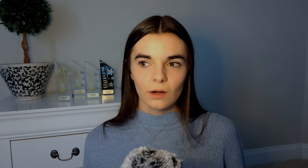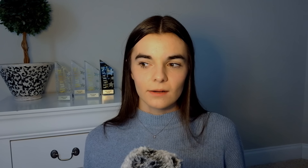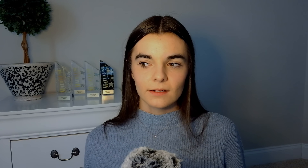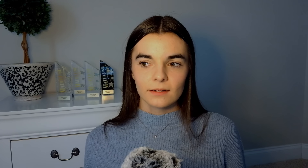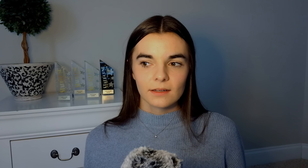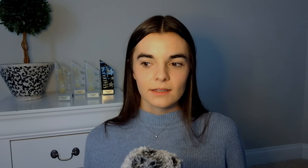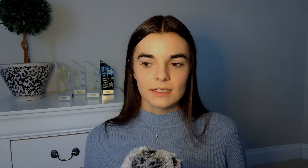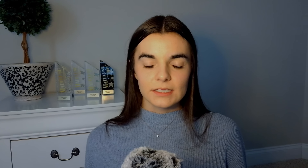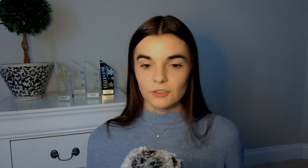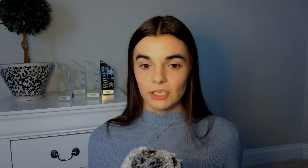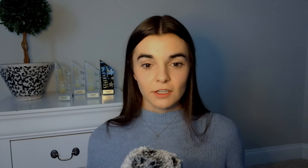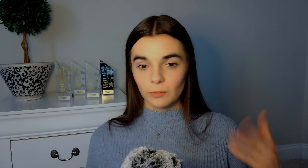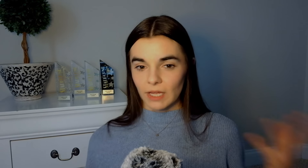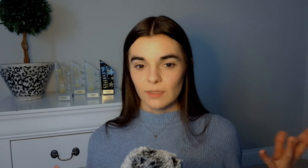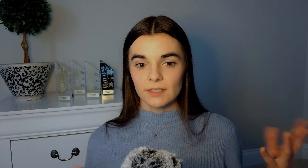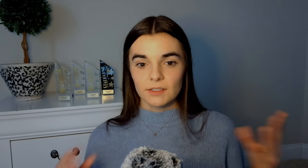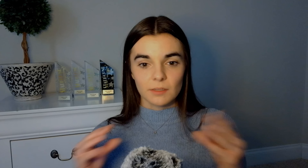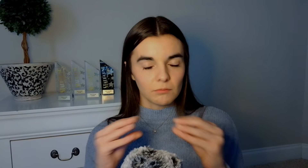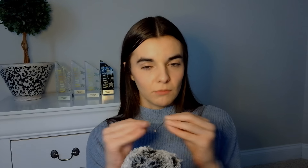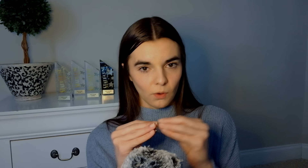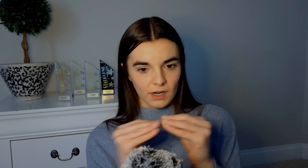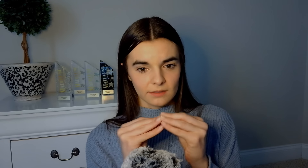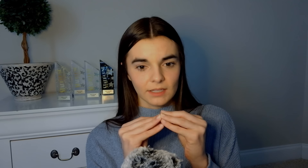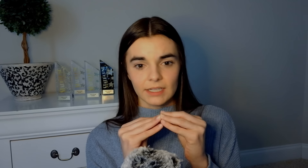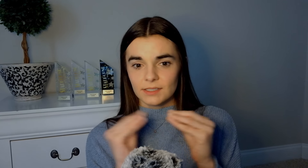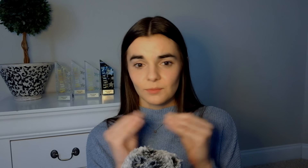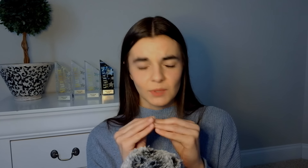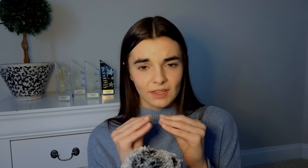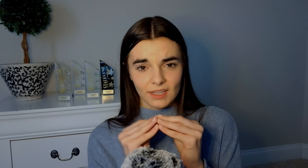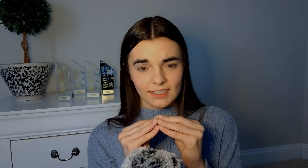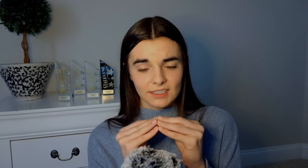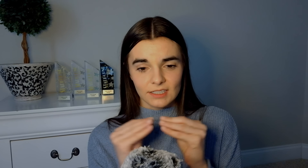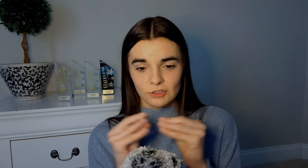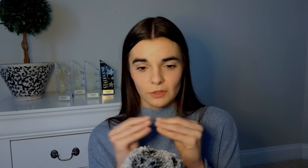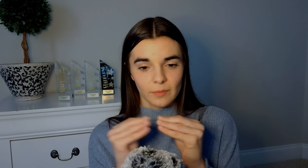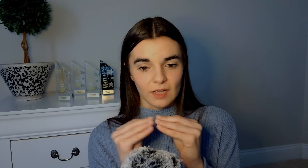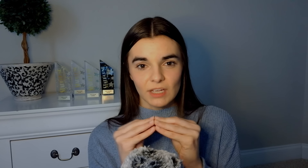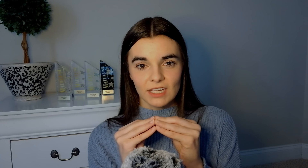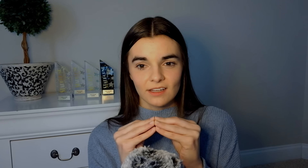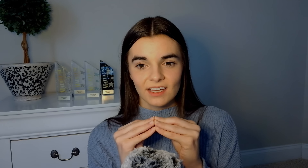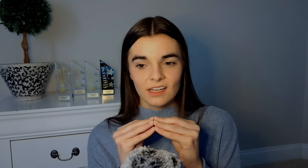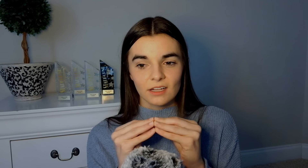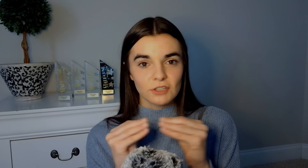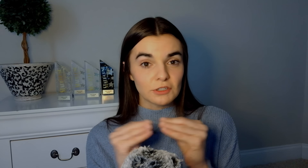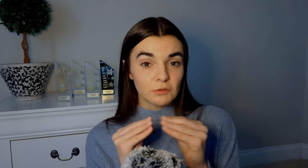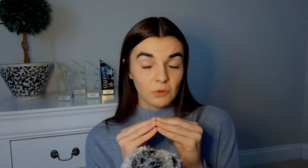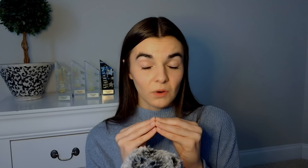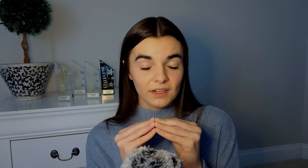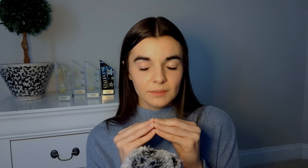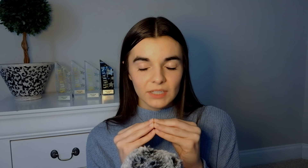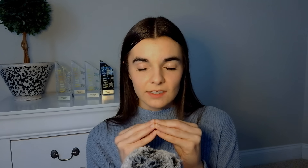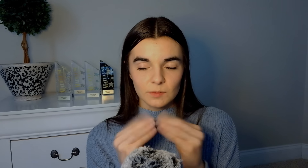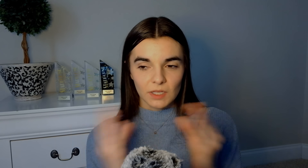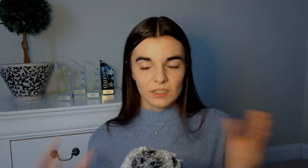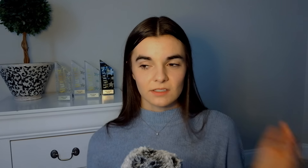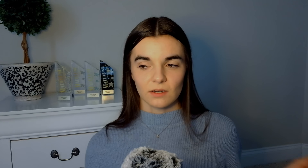are teaching their babies more. Like, it's a big thing to teach your baby to do more because babies can